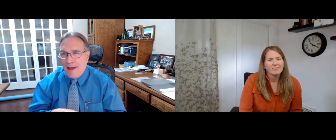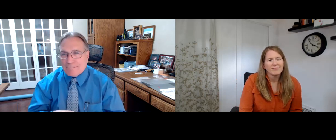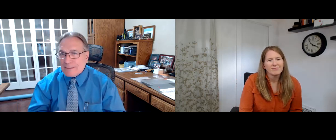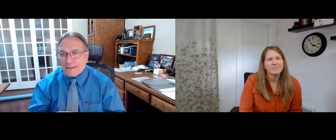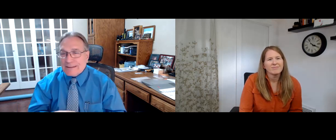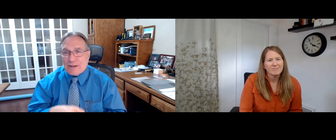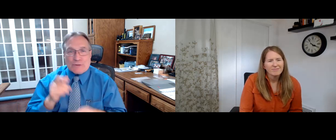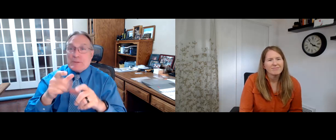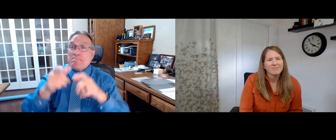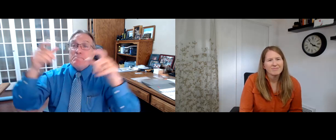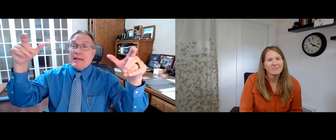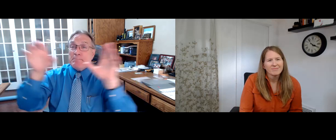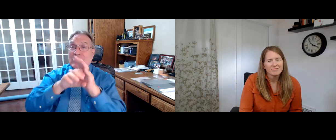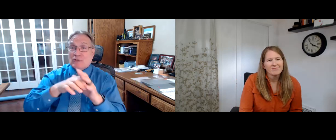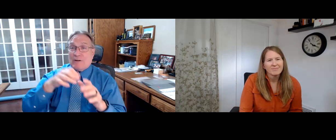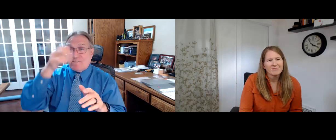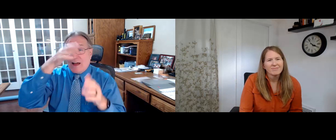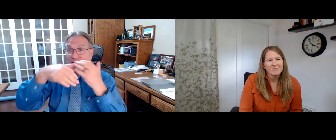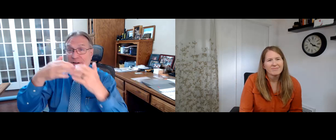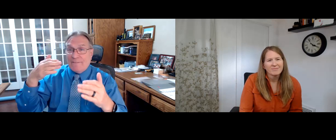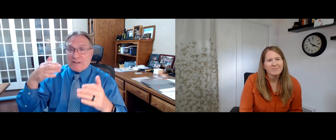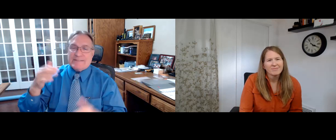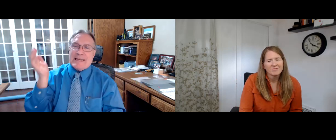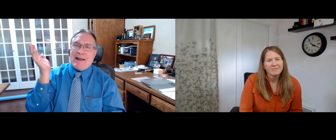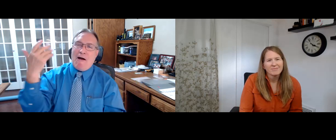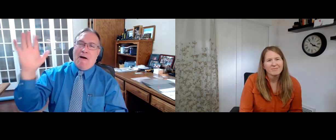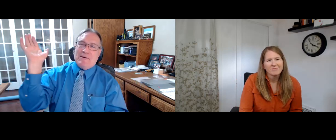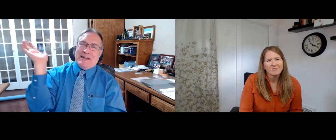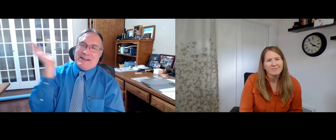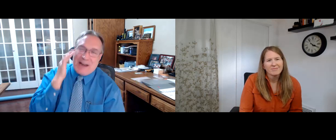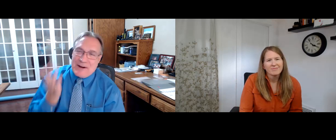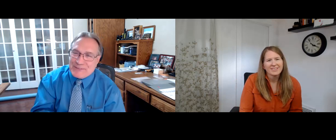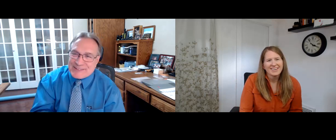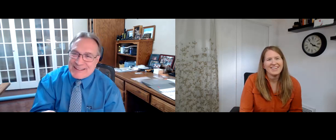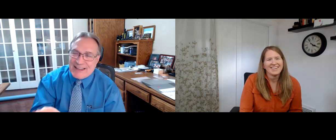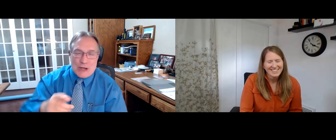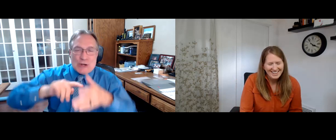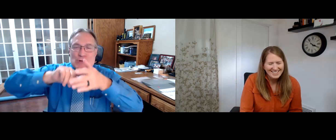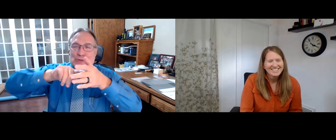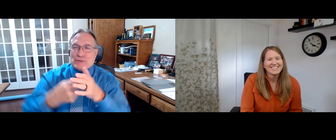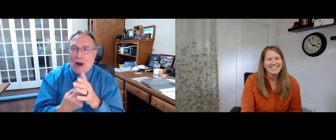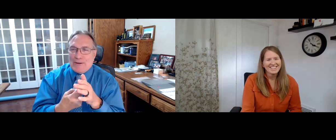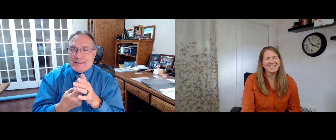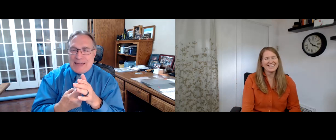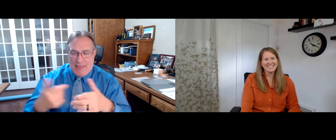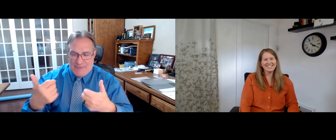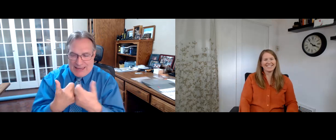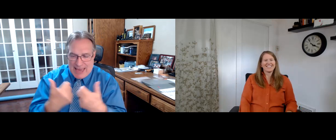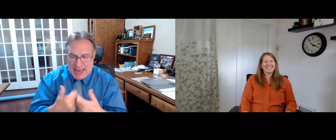time. So the big picture of Father in heaven is he already knows. You start the